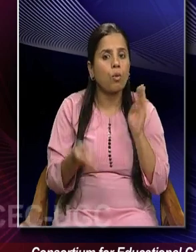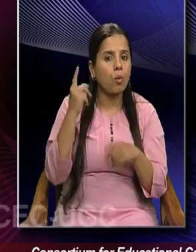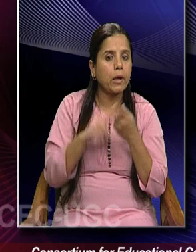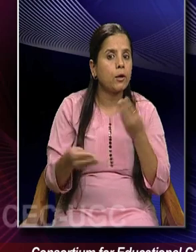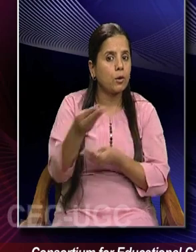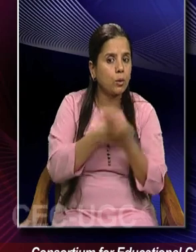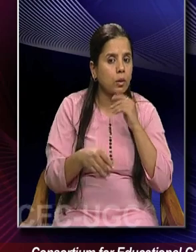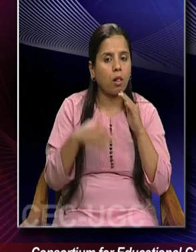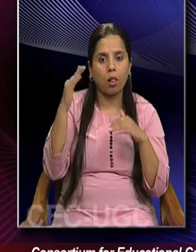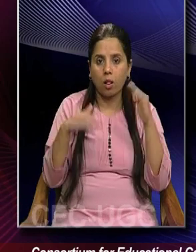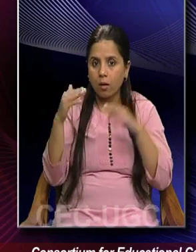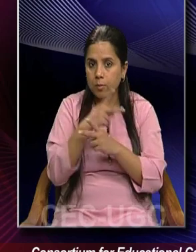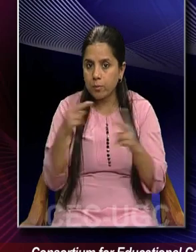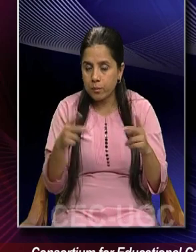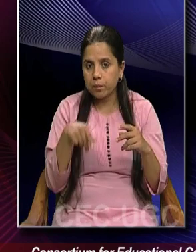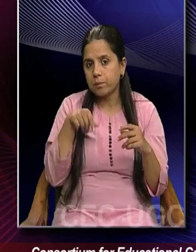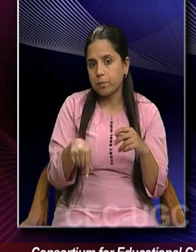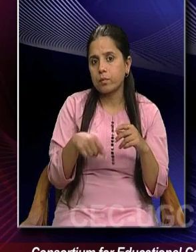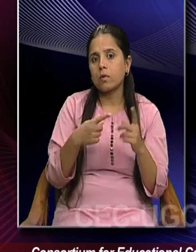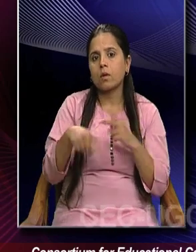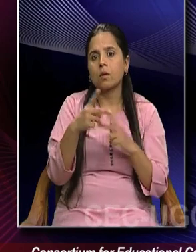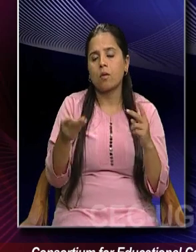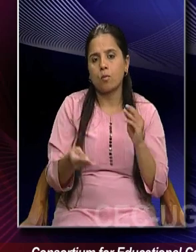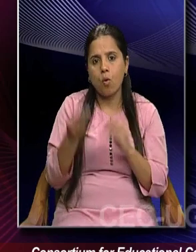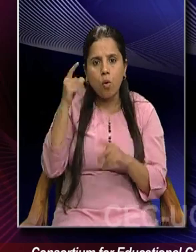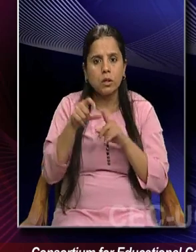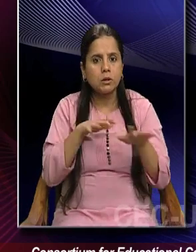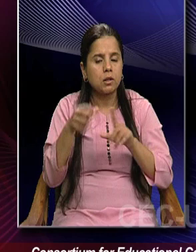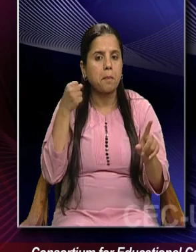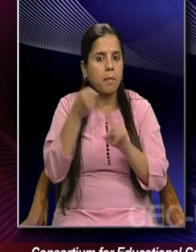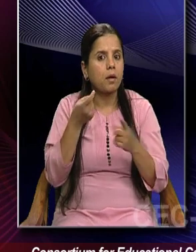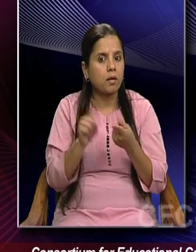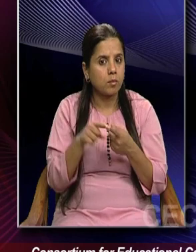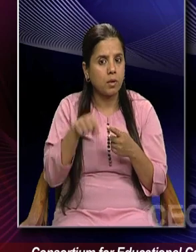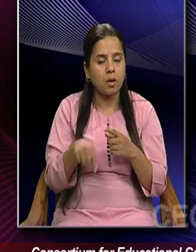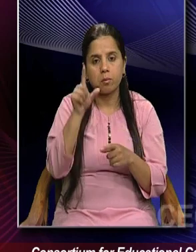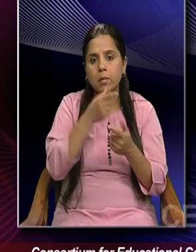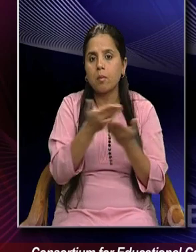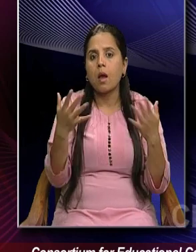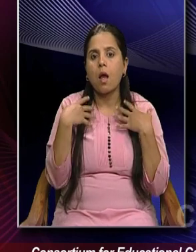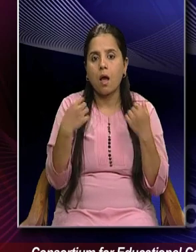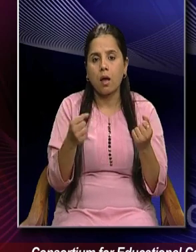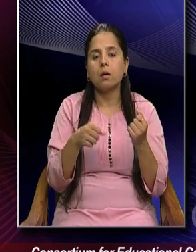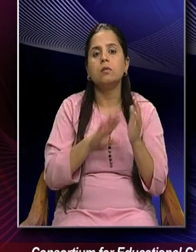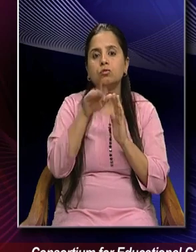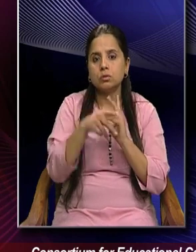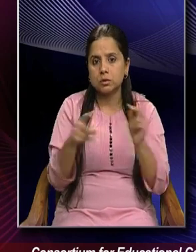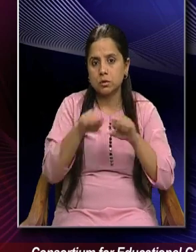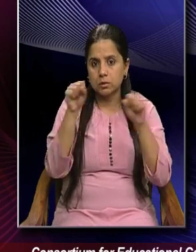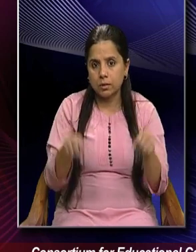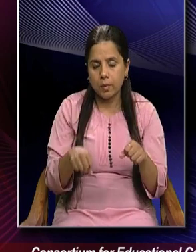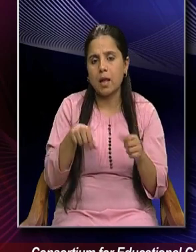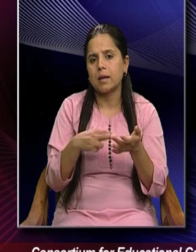economic inequality, exacerbating disaster impact, public health systems strained by both natural and